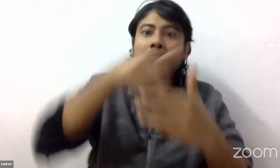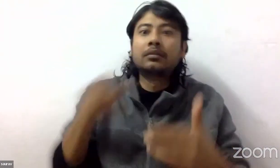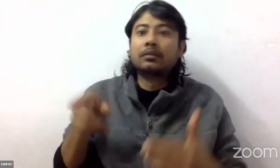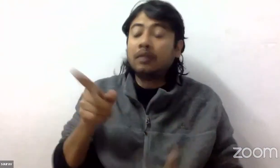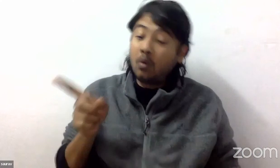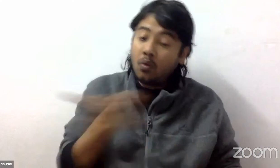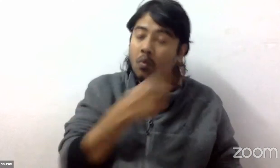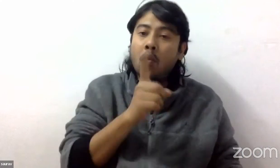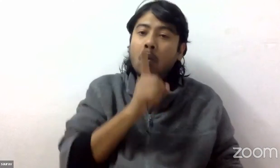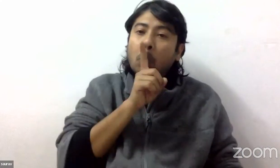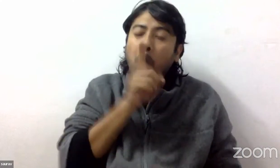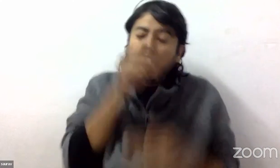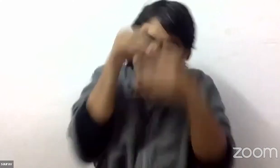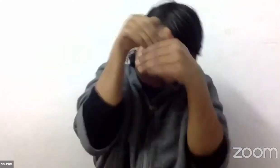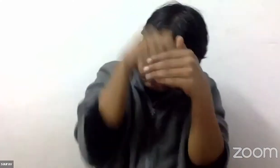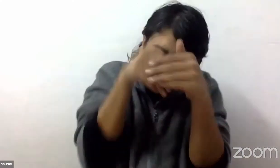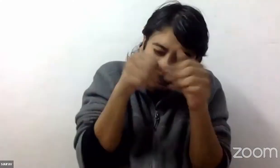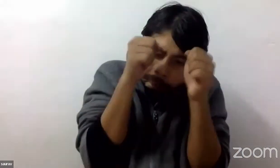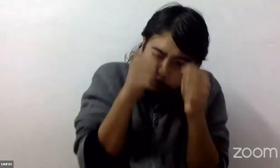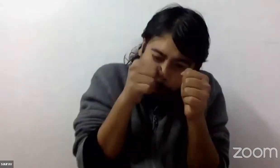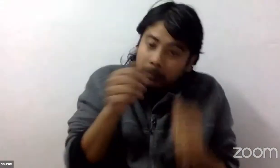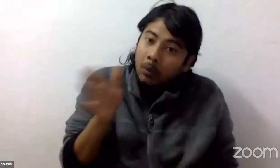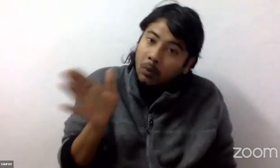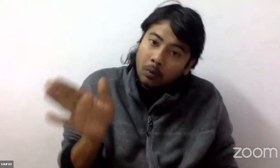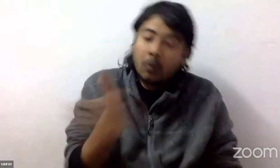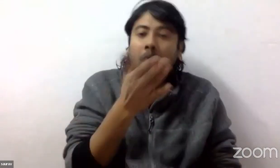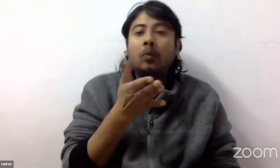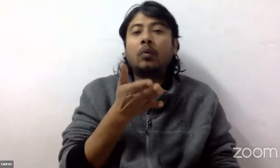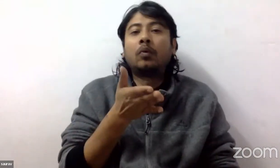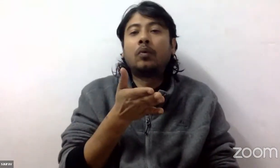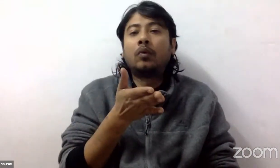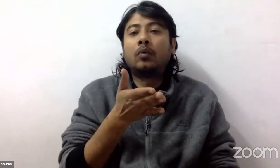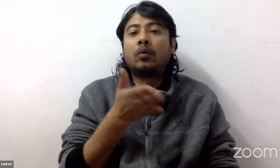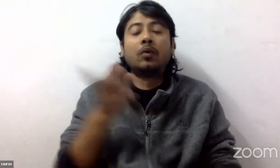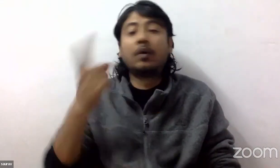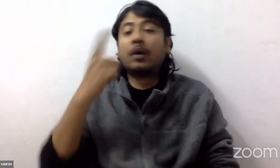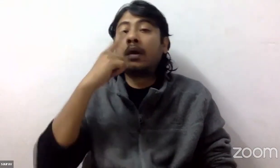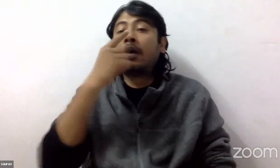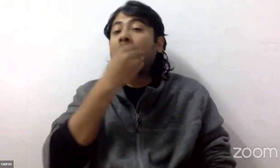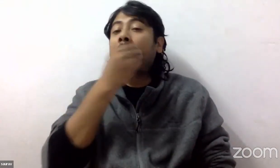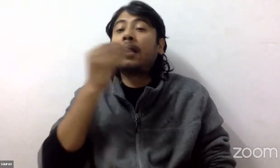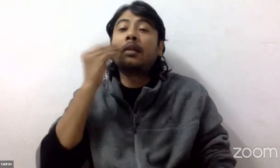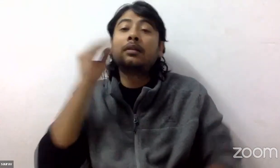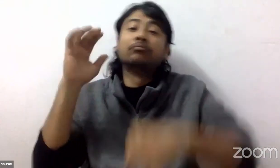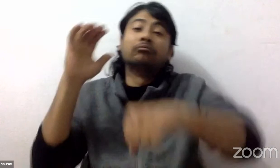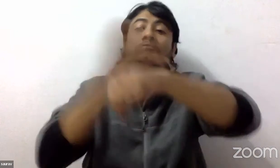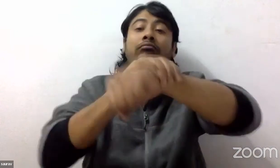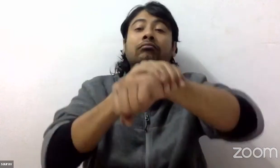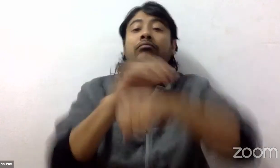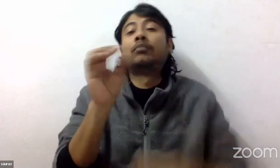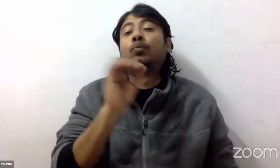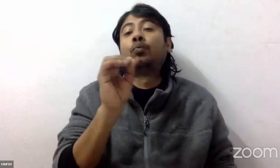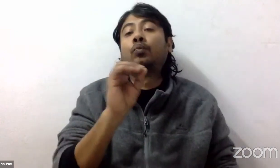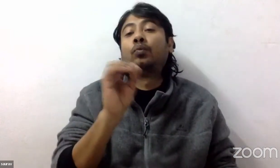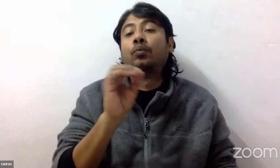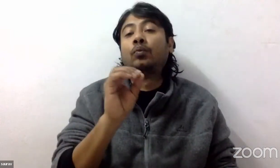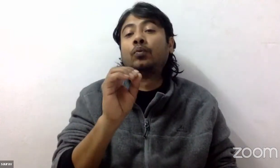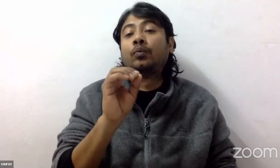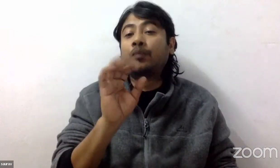us. Because the Lord instructed Papa Purusha to go and hide in the grains. And if you are eating